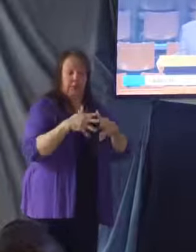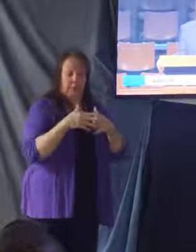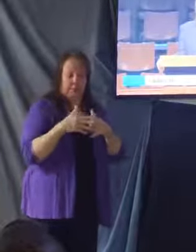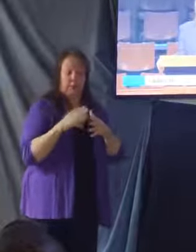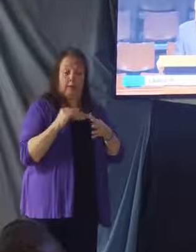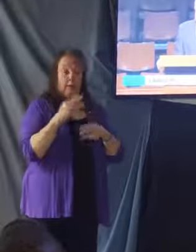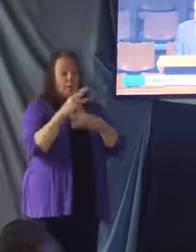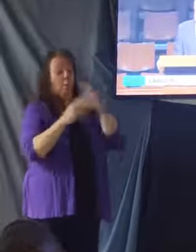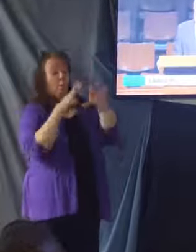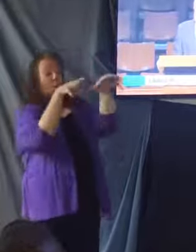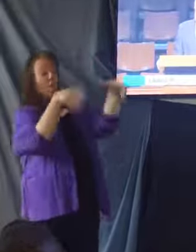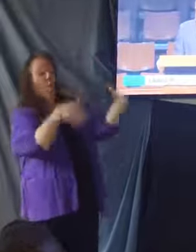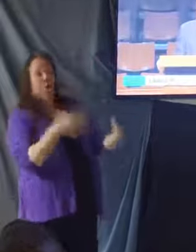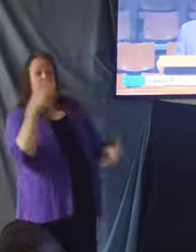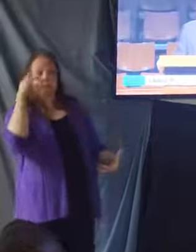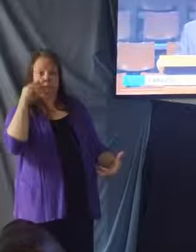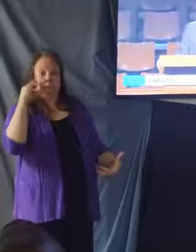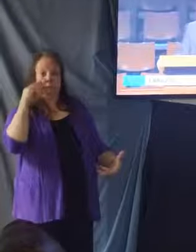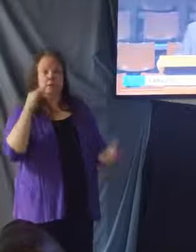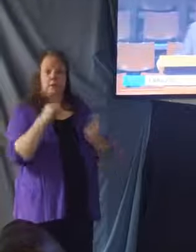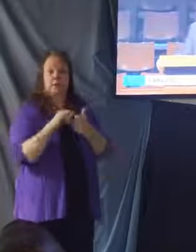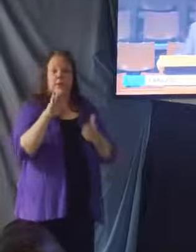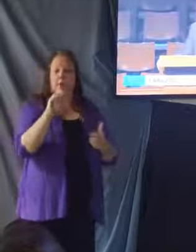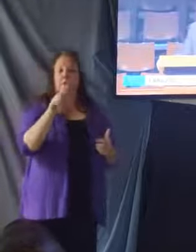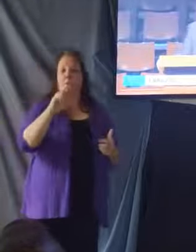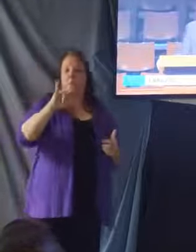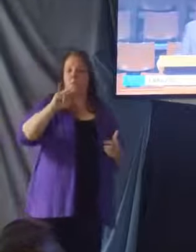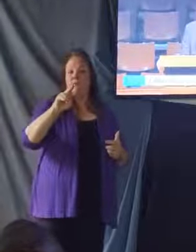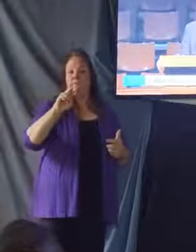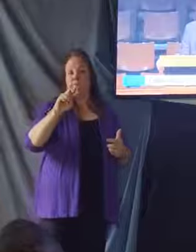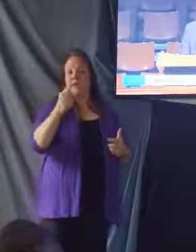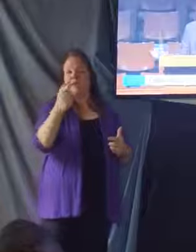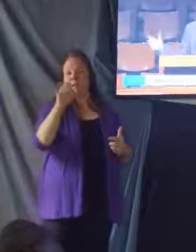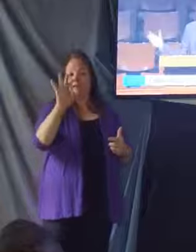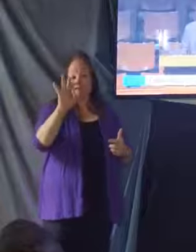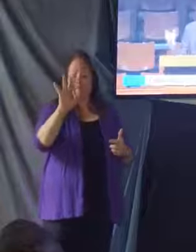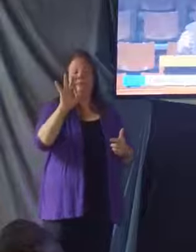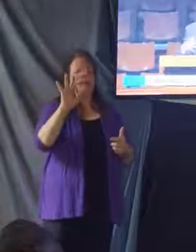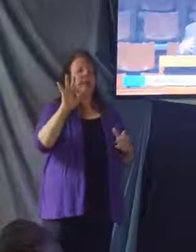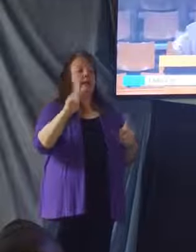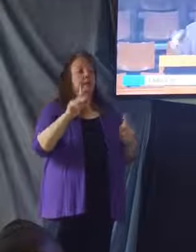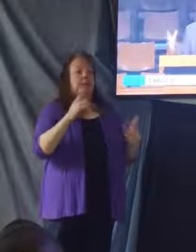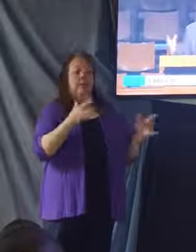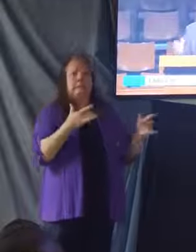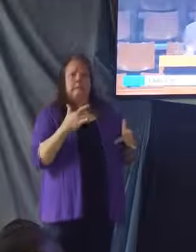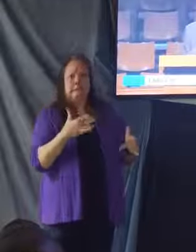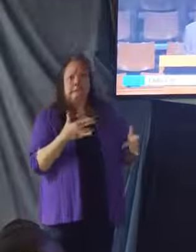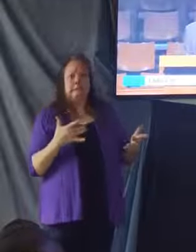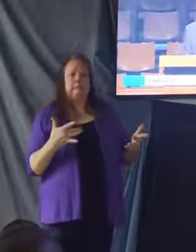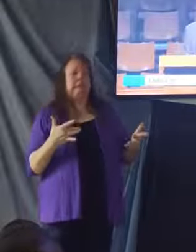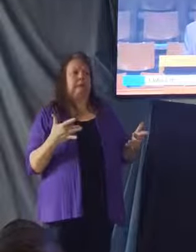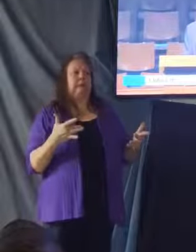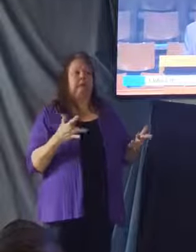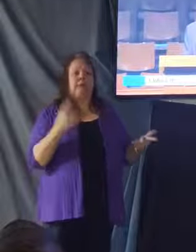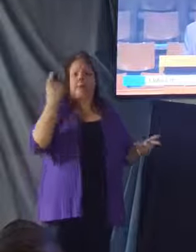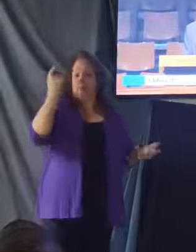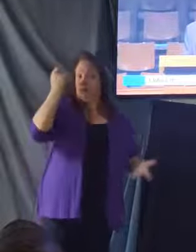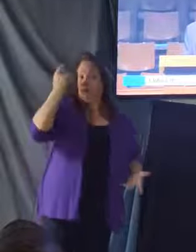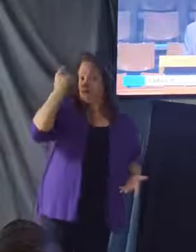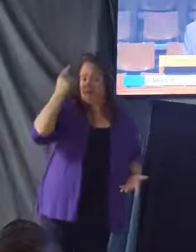world. And with the virus going on, people concerned. But I